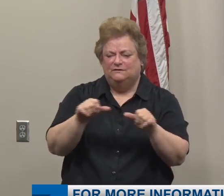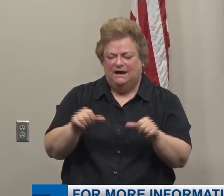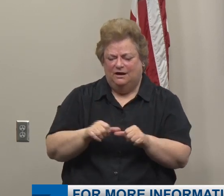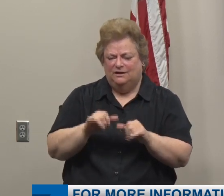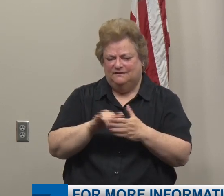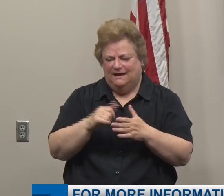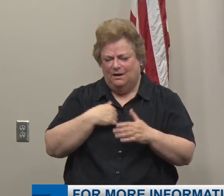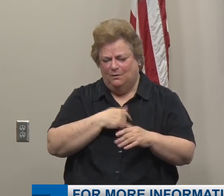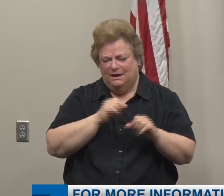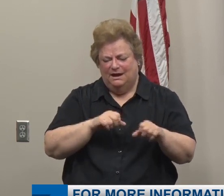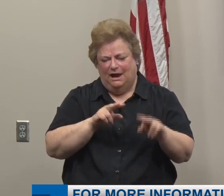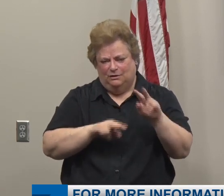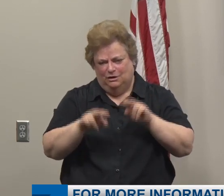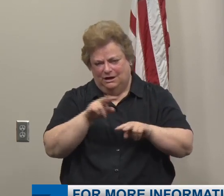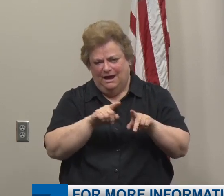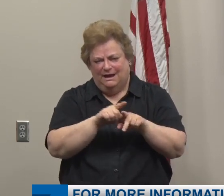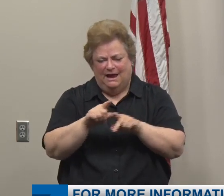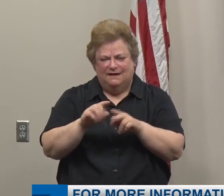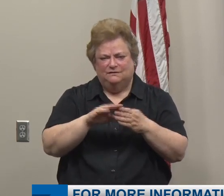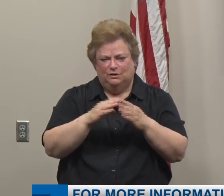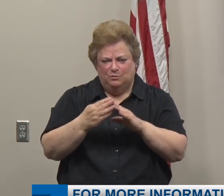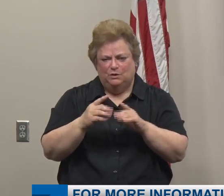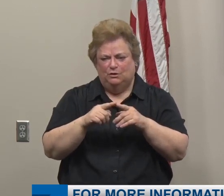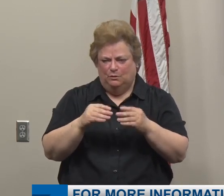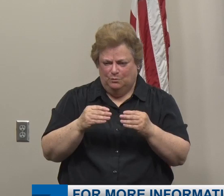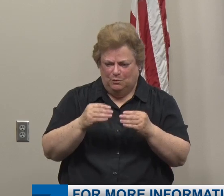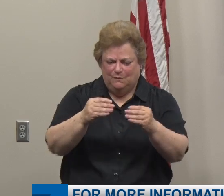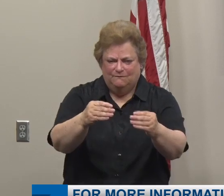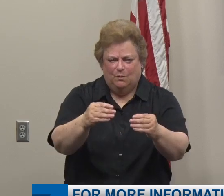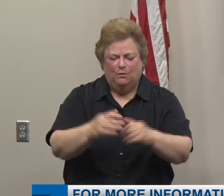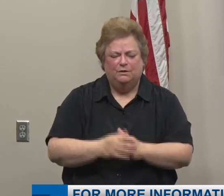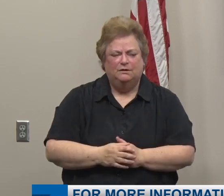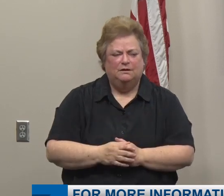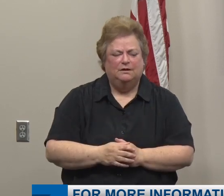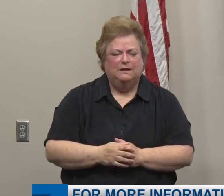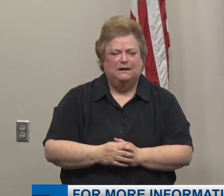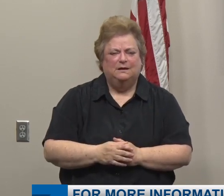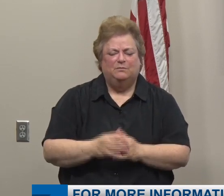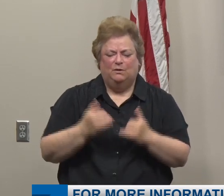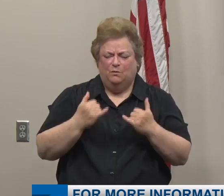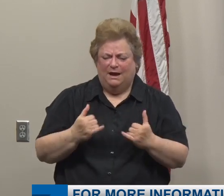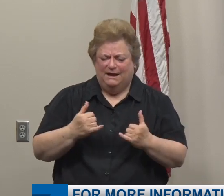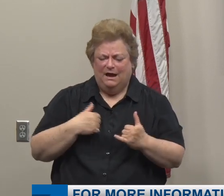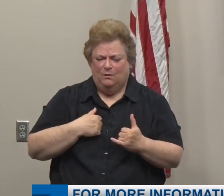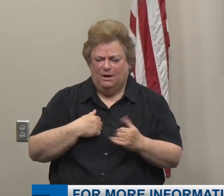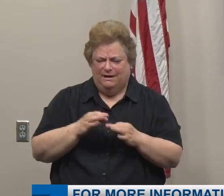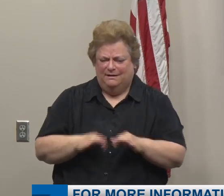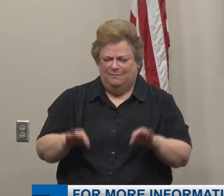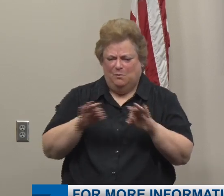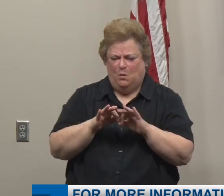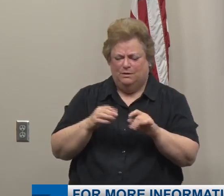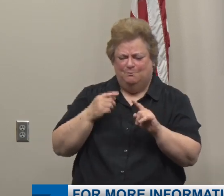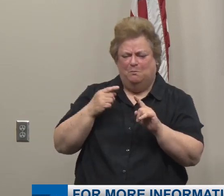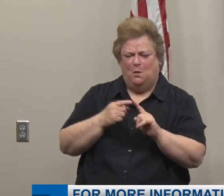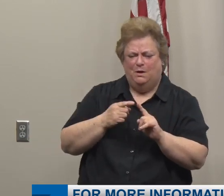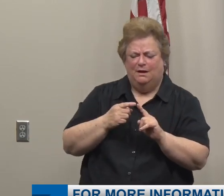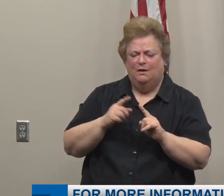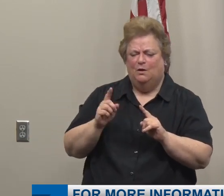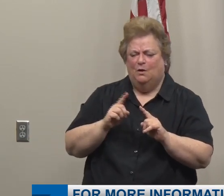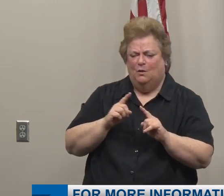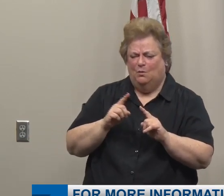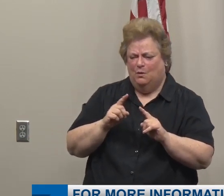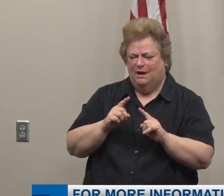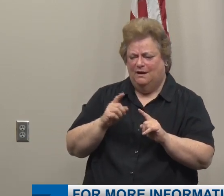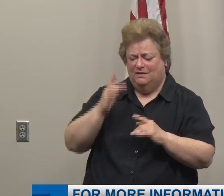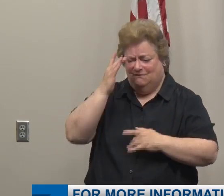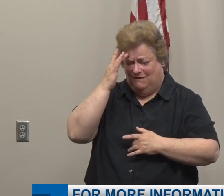at as a community and moving forward but we're really at a key point right now in where the virus